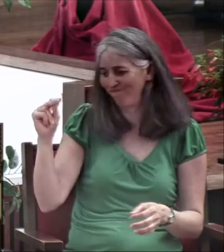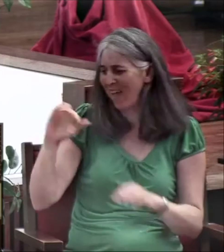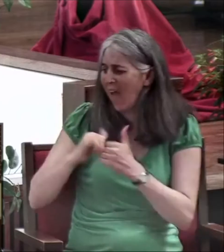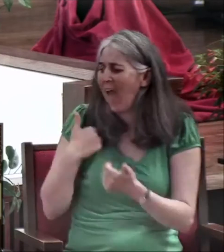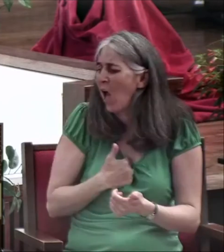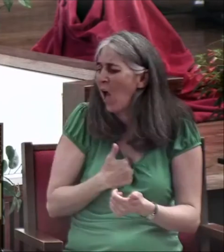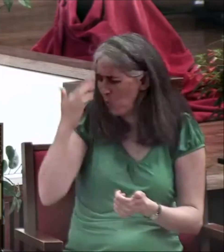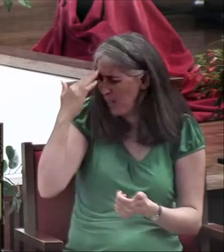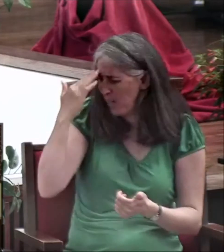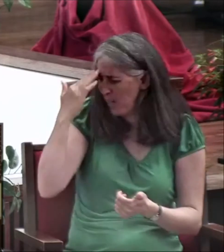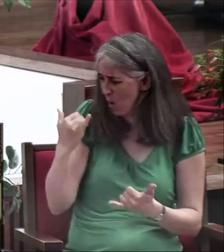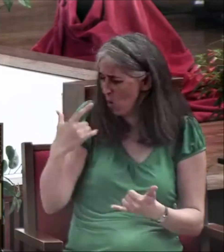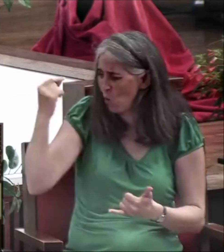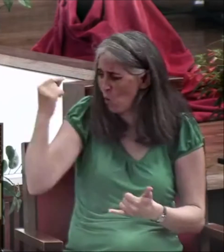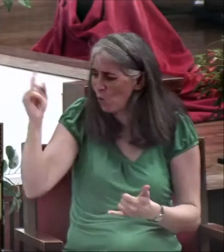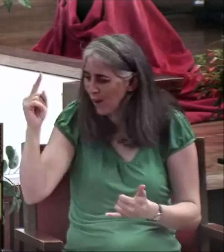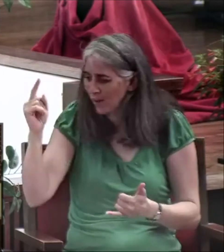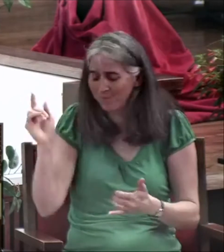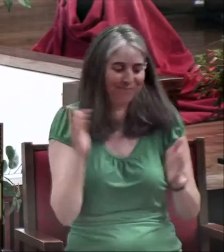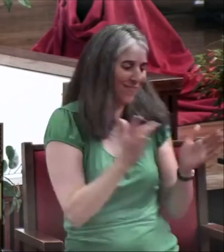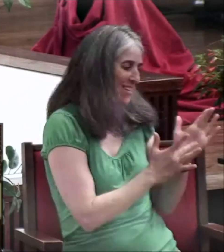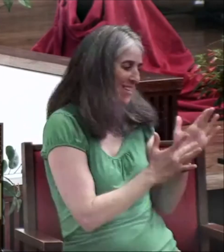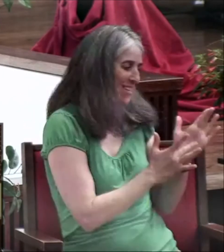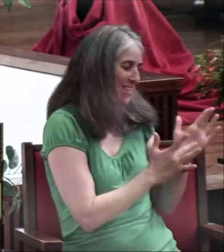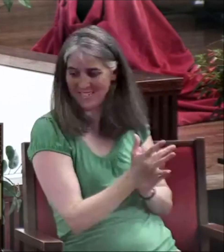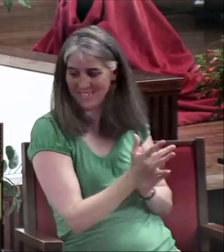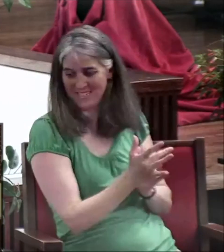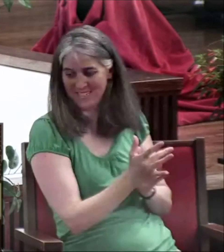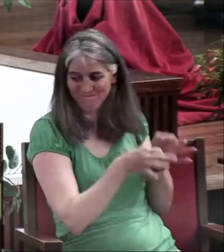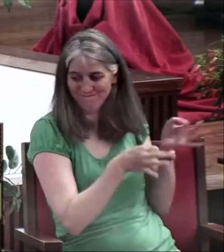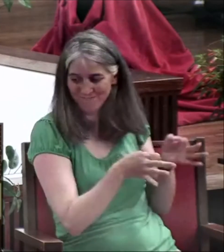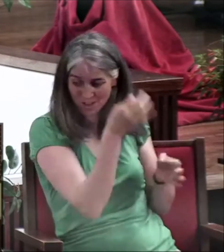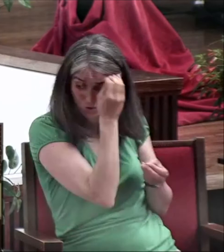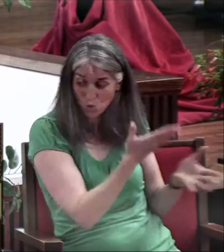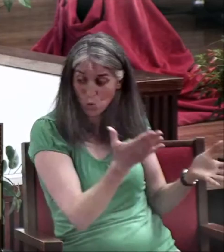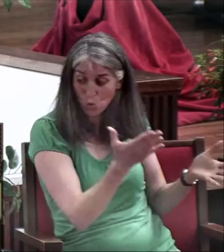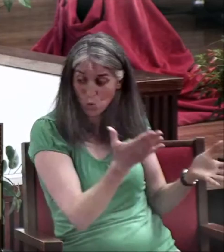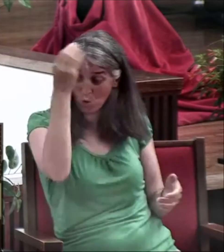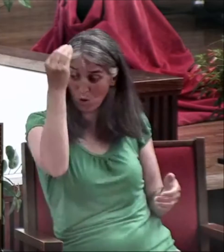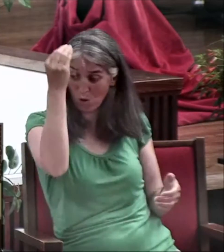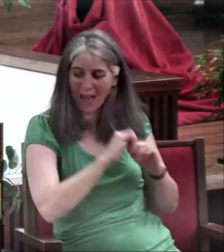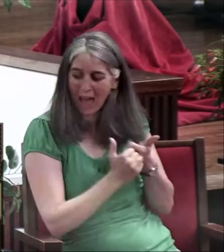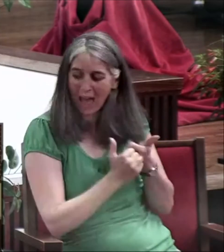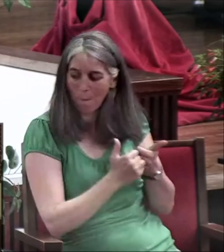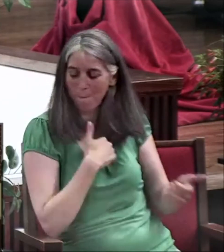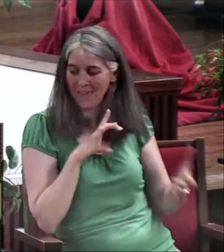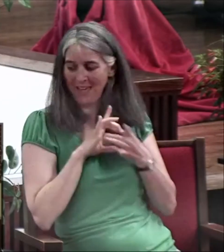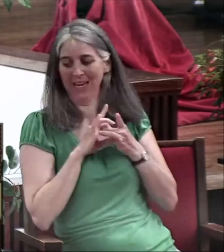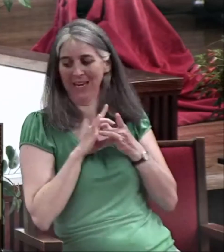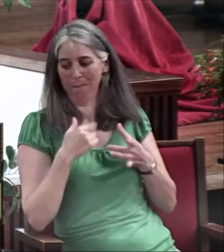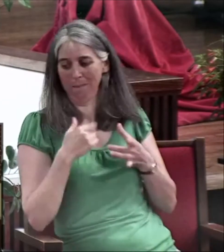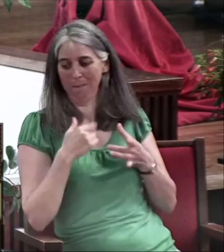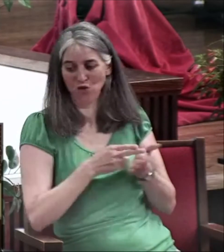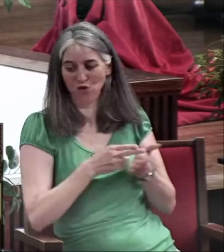Jesus said to him, "I am the way and the truth and the life. No